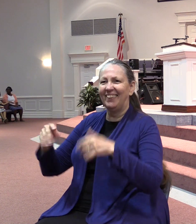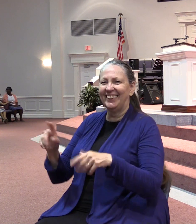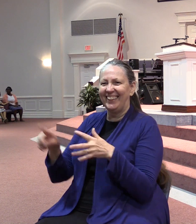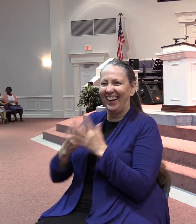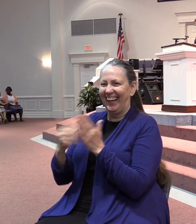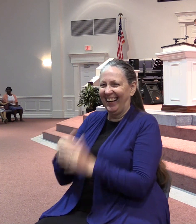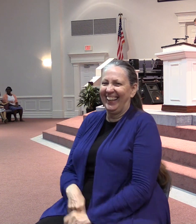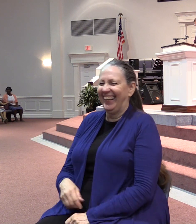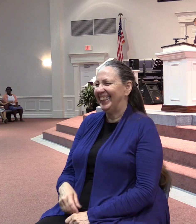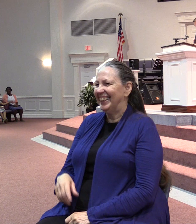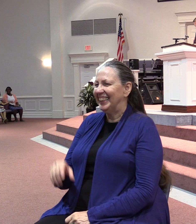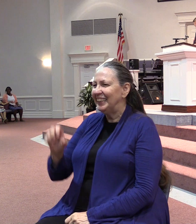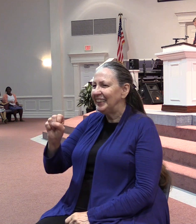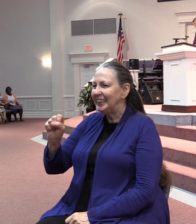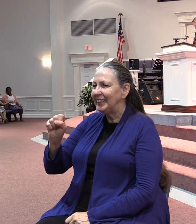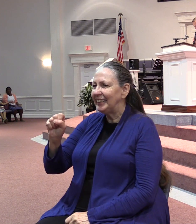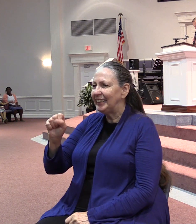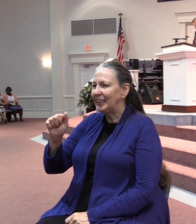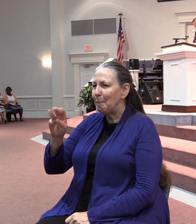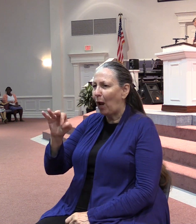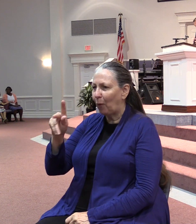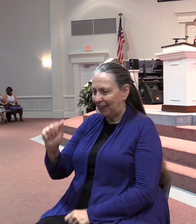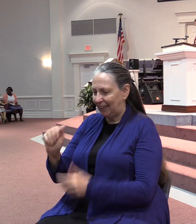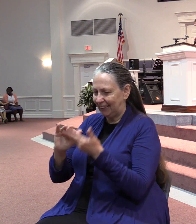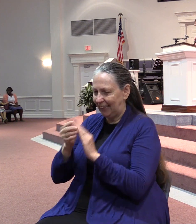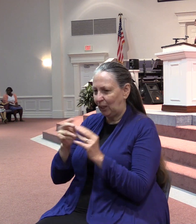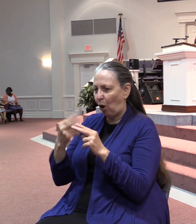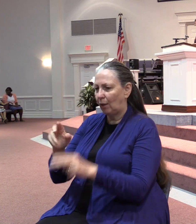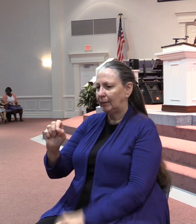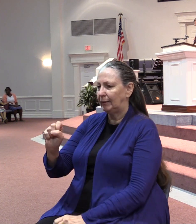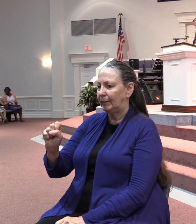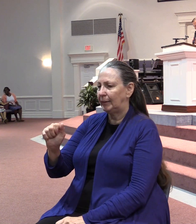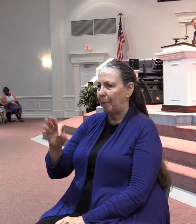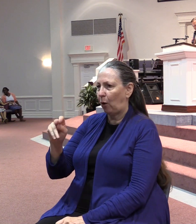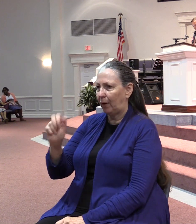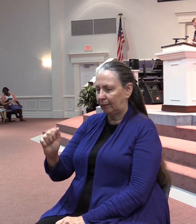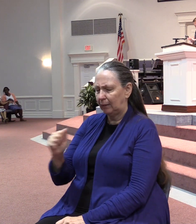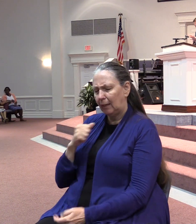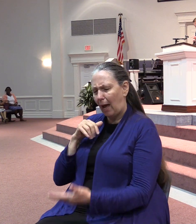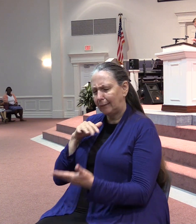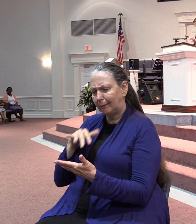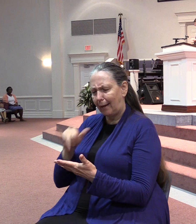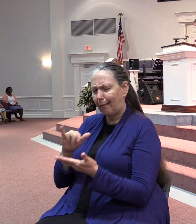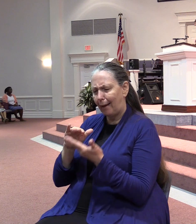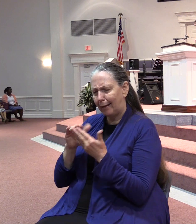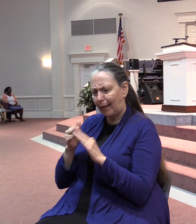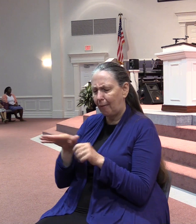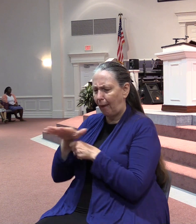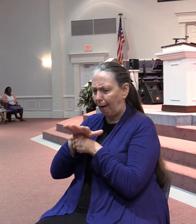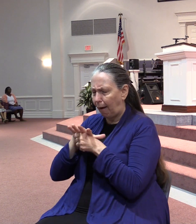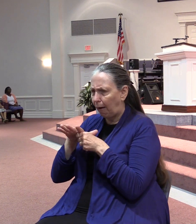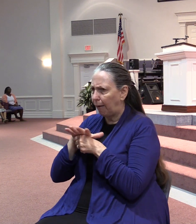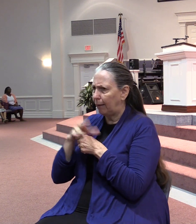of Samaria. Everybody say Samaria. Samaria. And as I began to study a little bit about that city and about that region and about